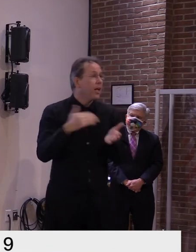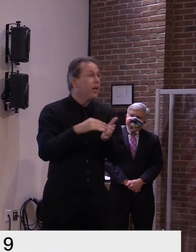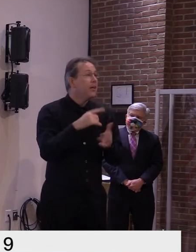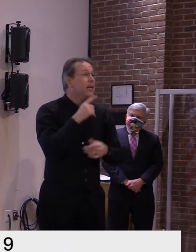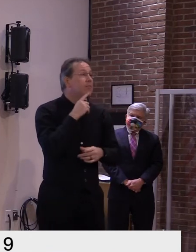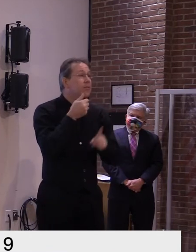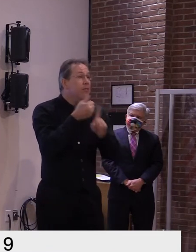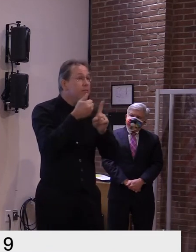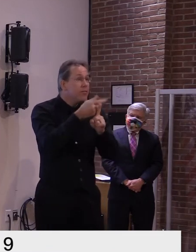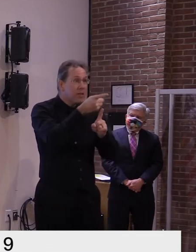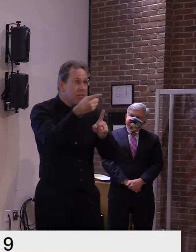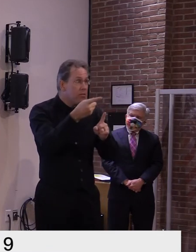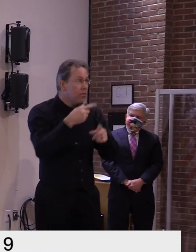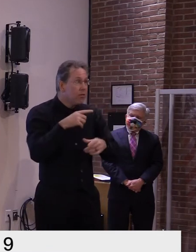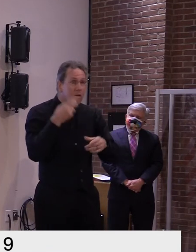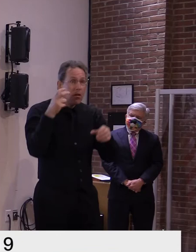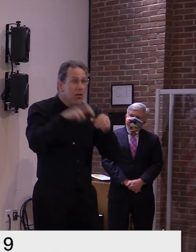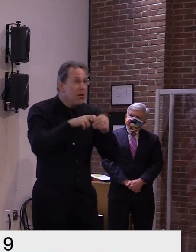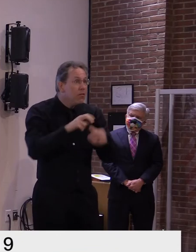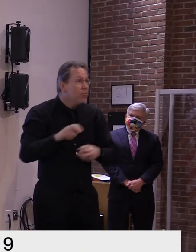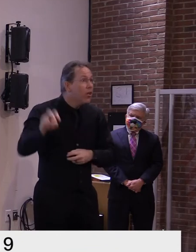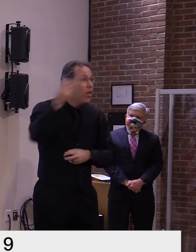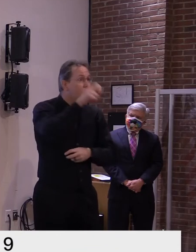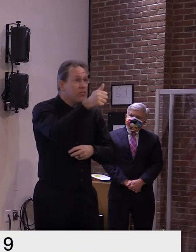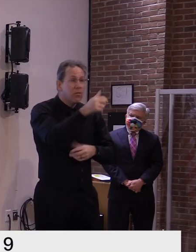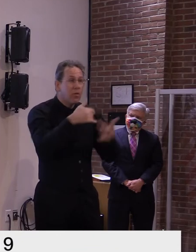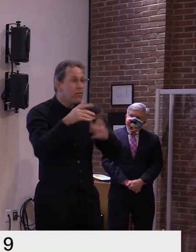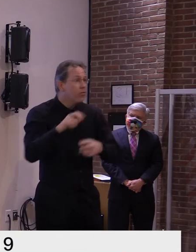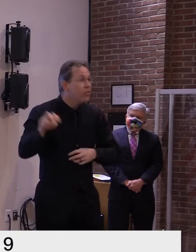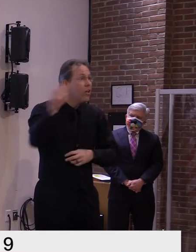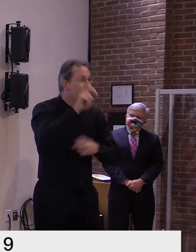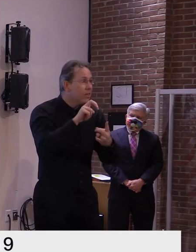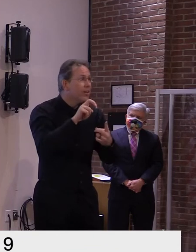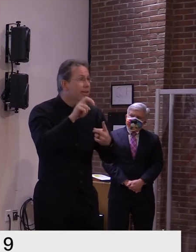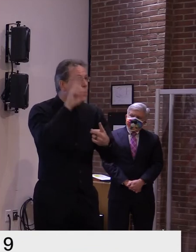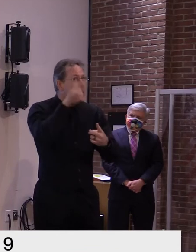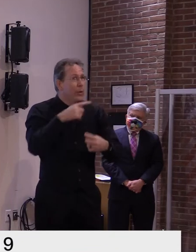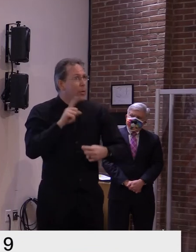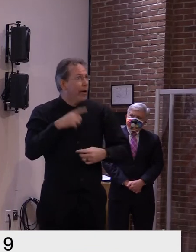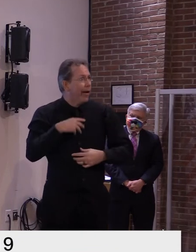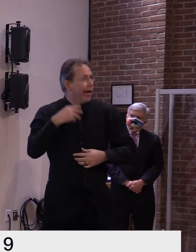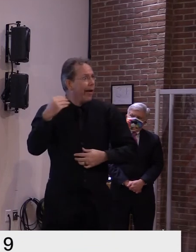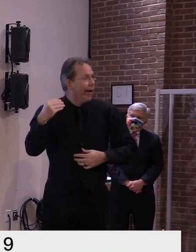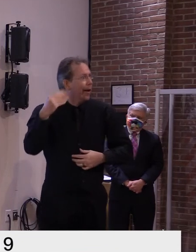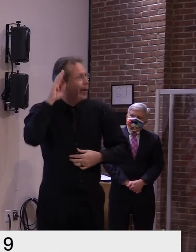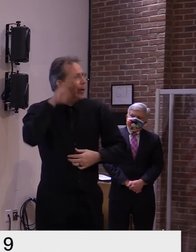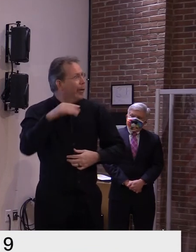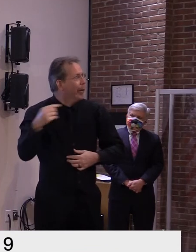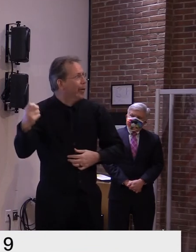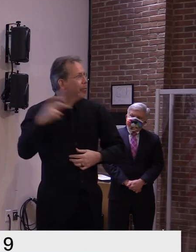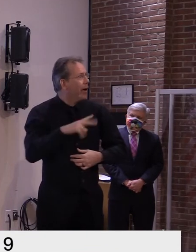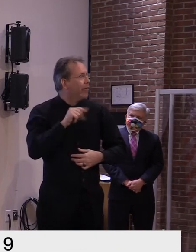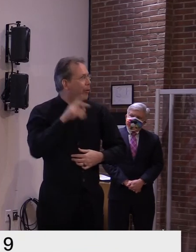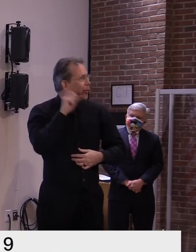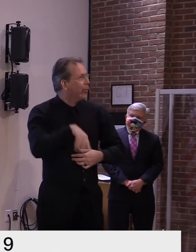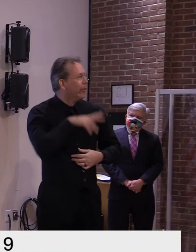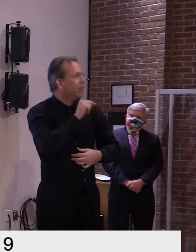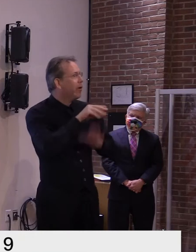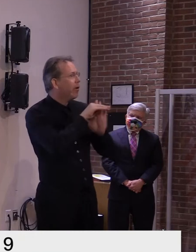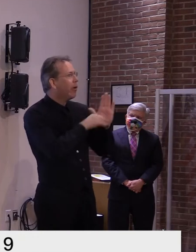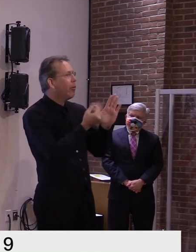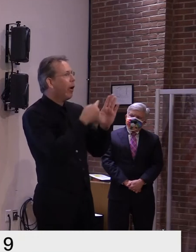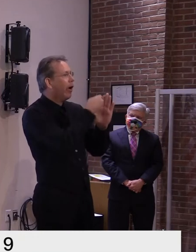that there's an increased risk as a result of the lack of masks and the close distance that these folks were to each other, you still have to